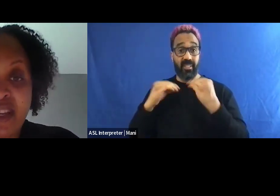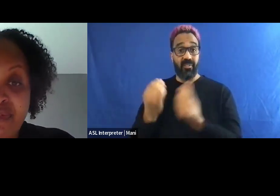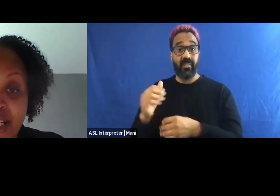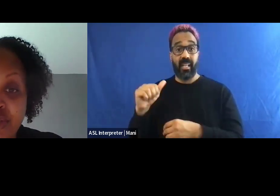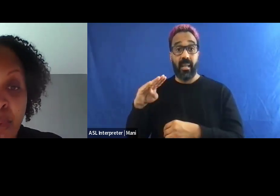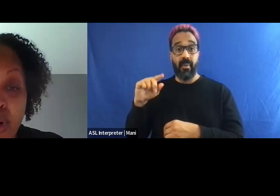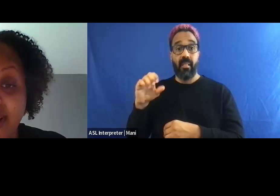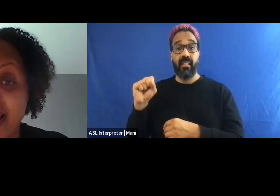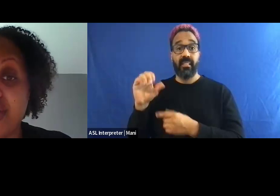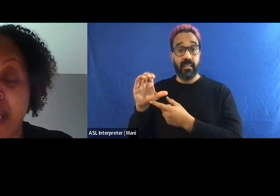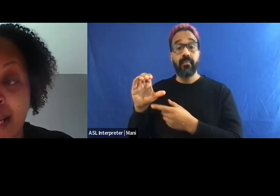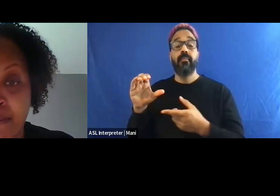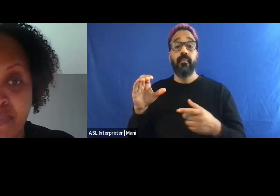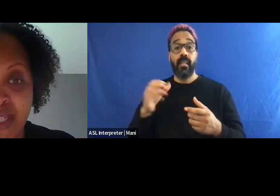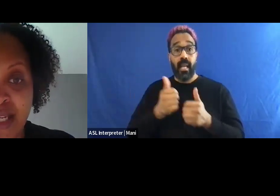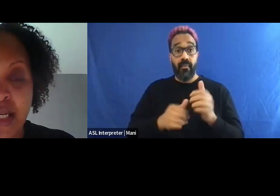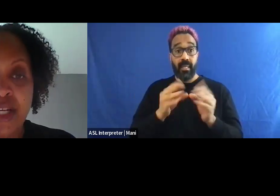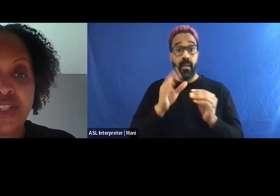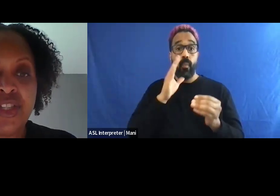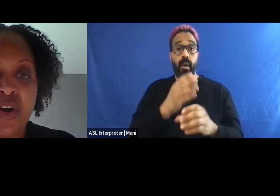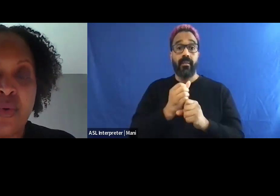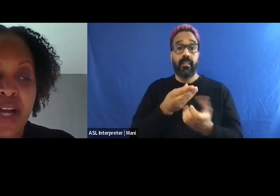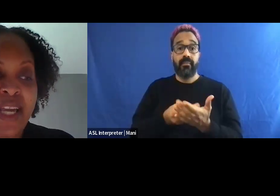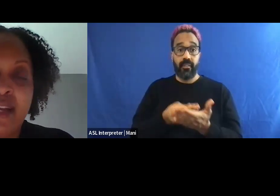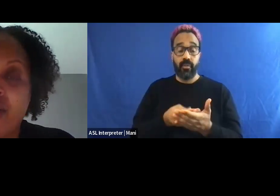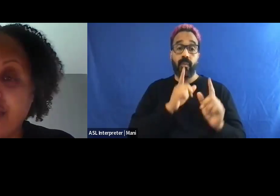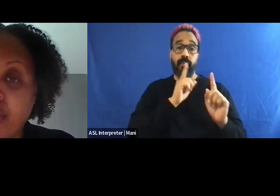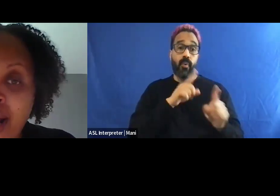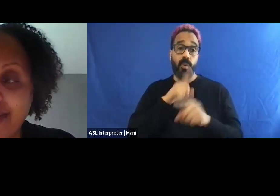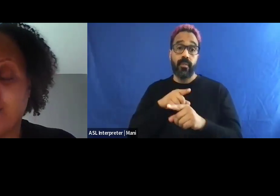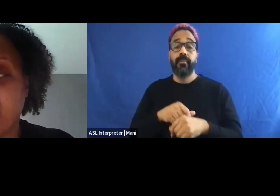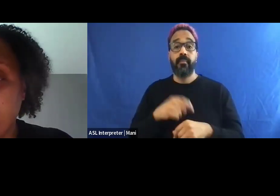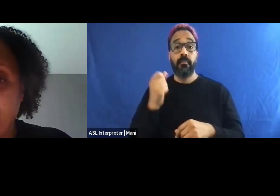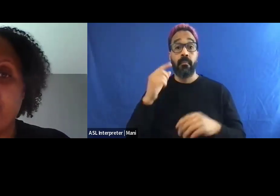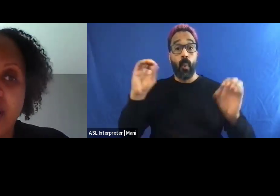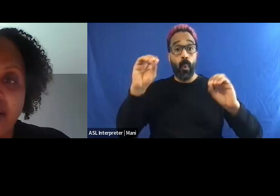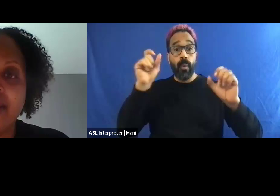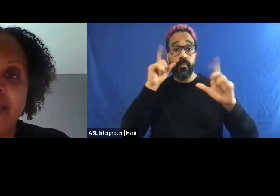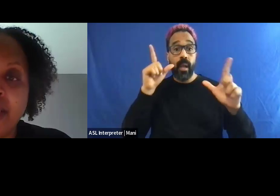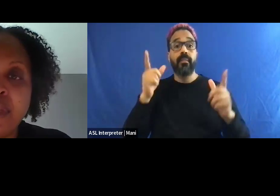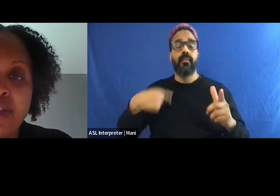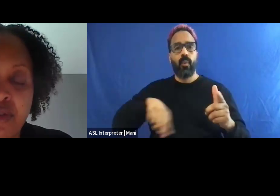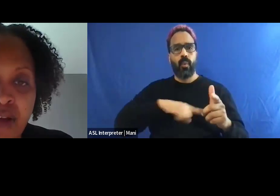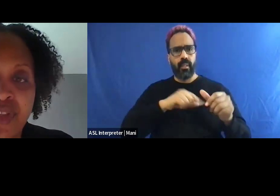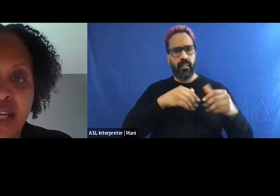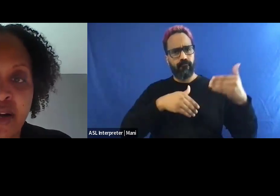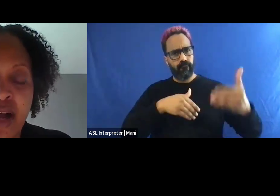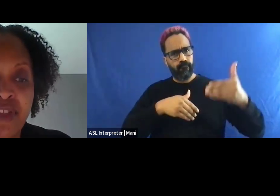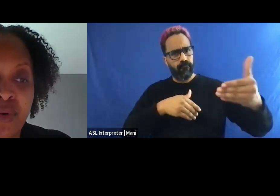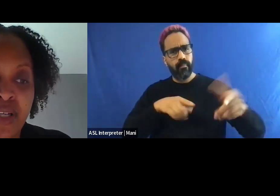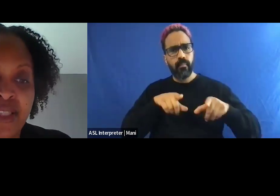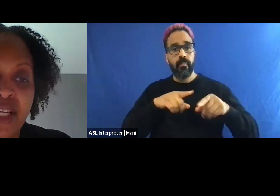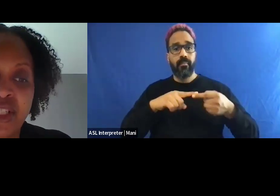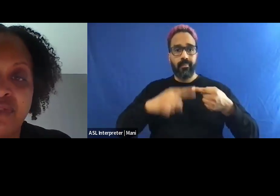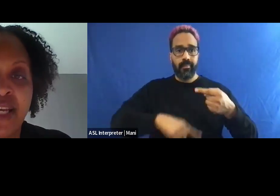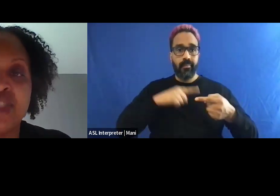we receive financial reports at each meeting. So again, no surprises. We are made aware continually throughout the year of